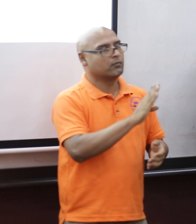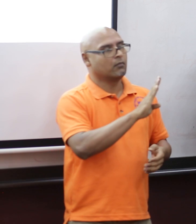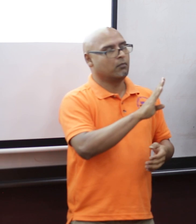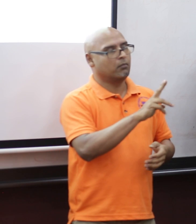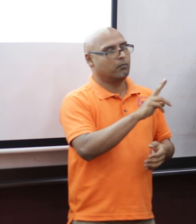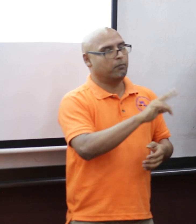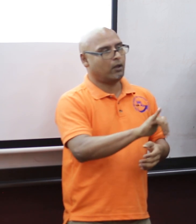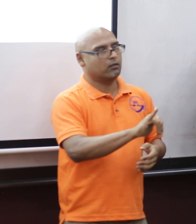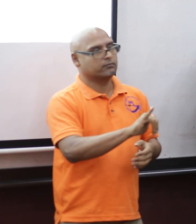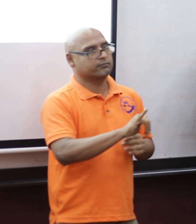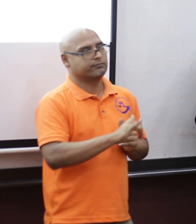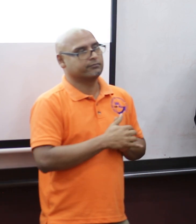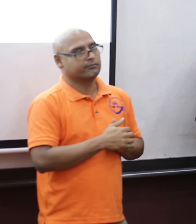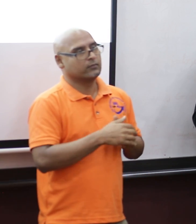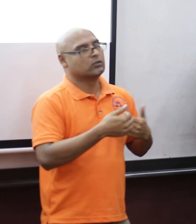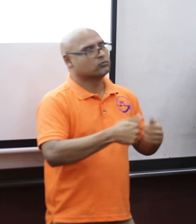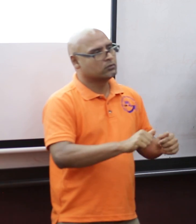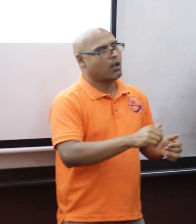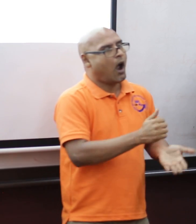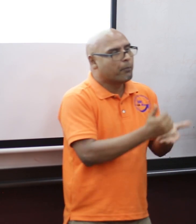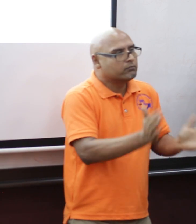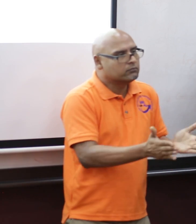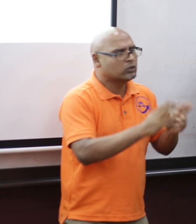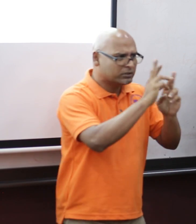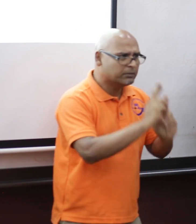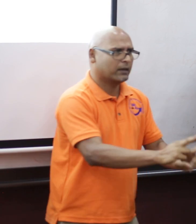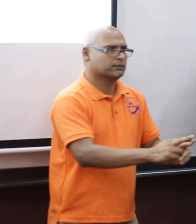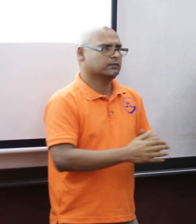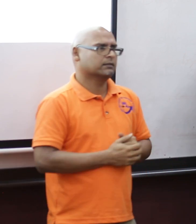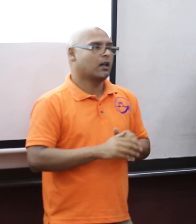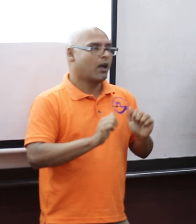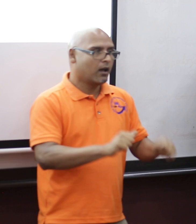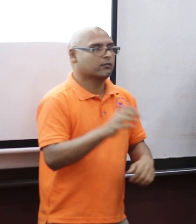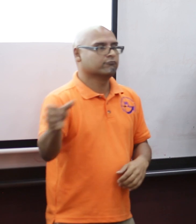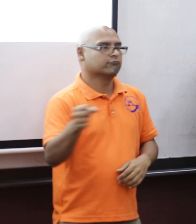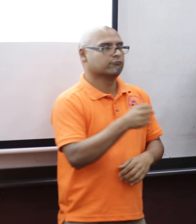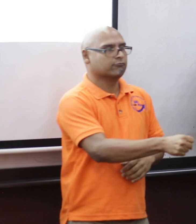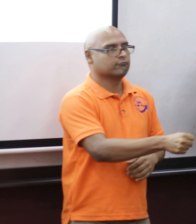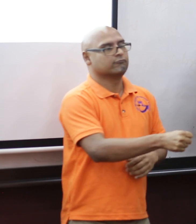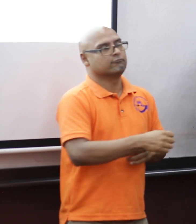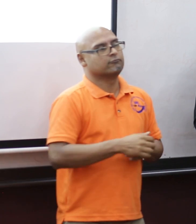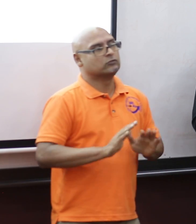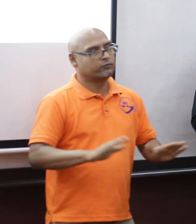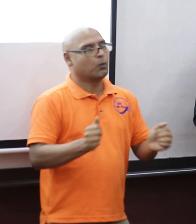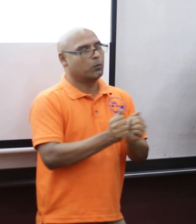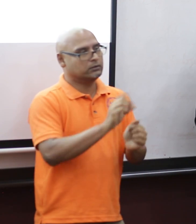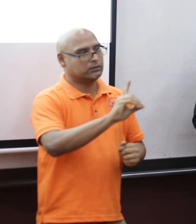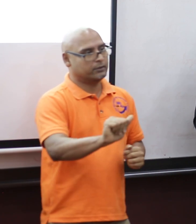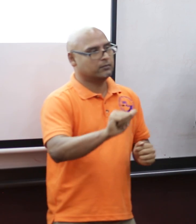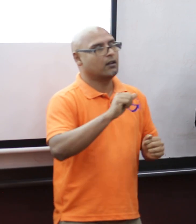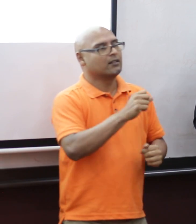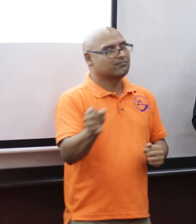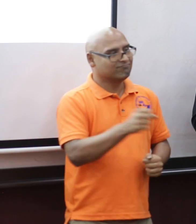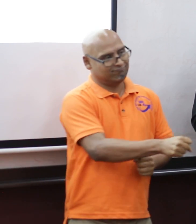that don't have bullies. Why? So we have to look at that and say, put systems in place to actually stop it. But you cannot say, don't send the kids, they